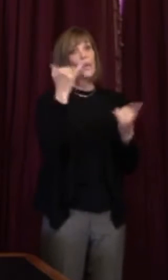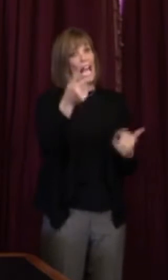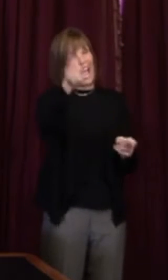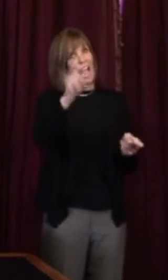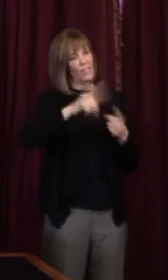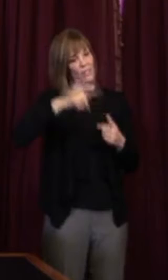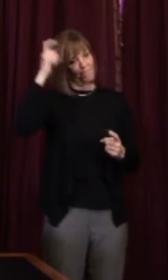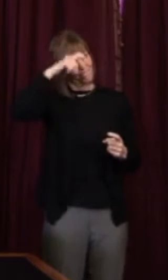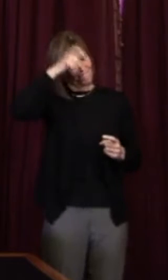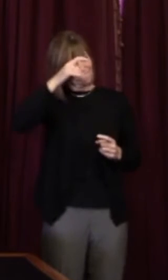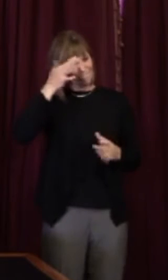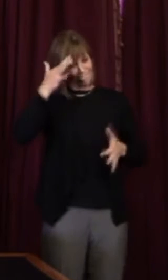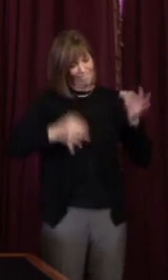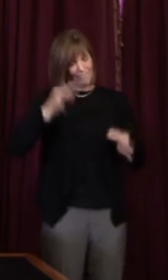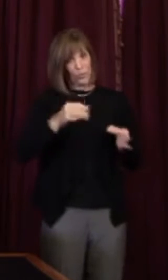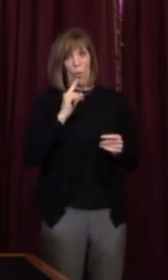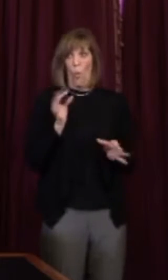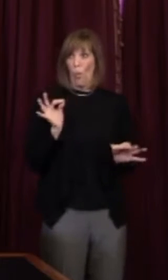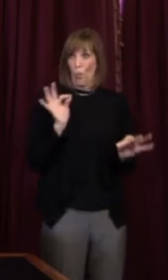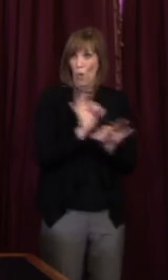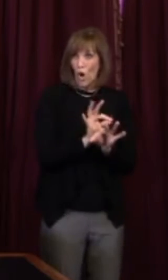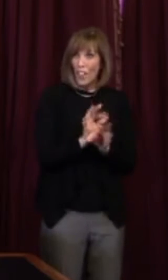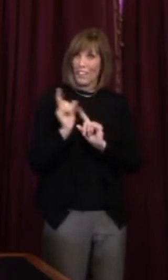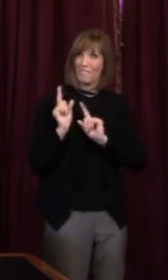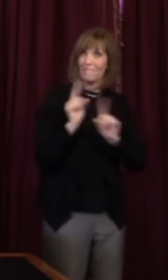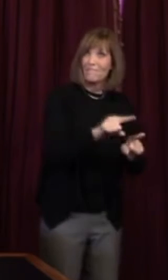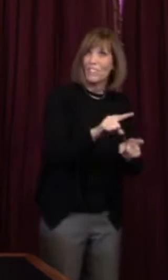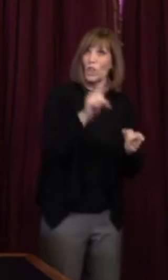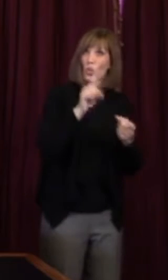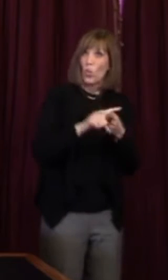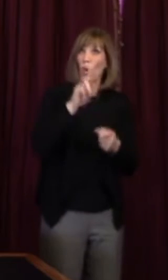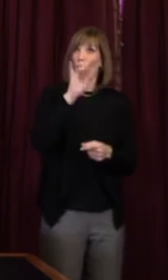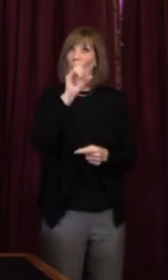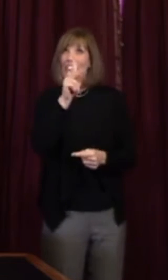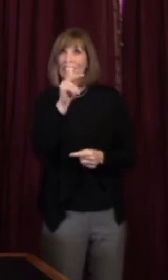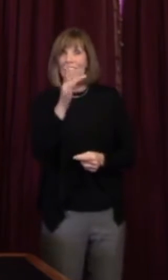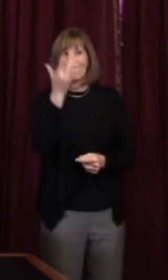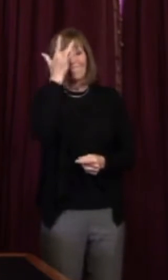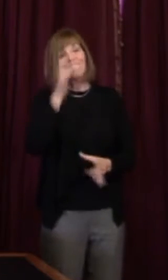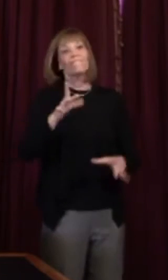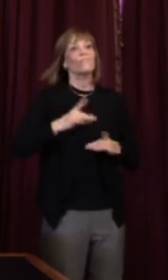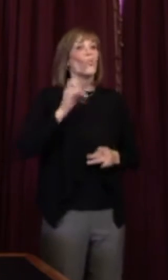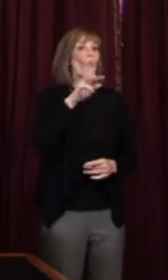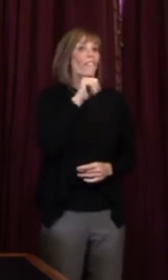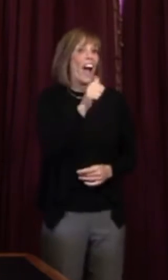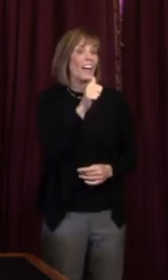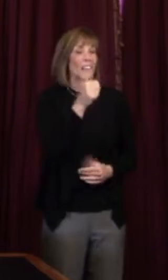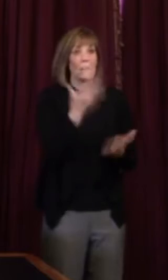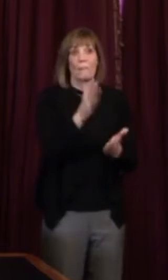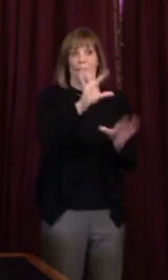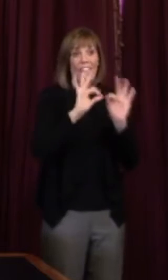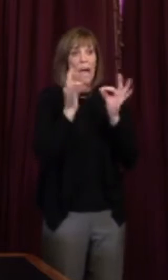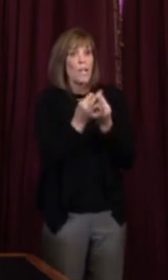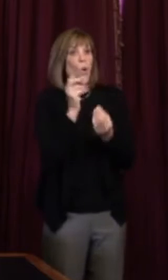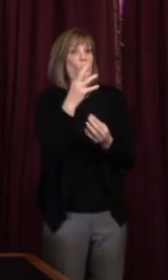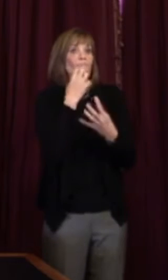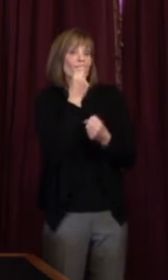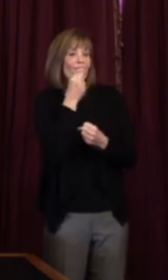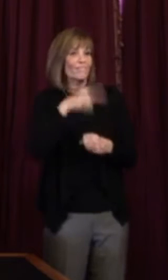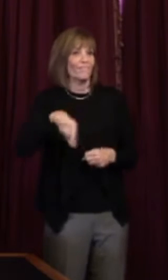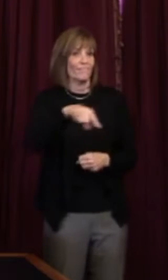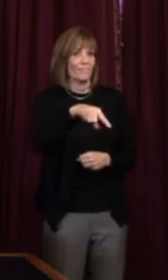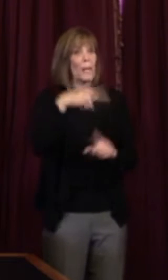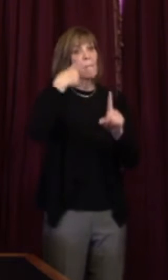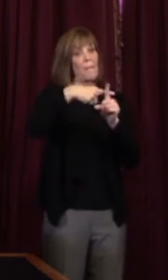the risk that they could present for you or someone you love. We also need to be thinking about upcoming